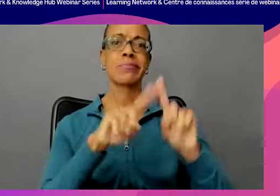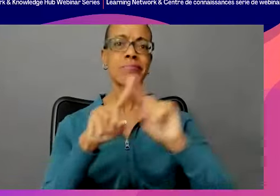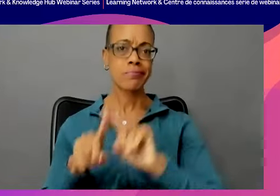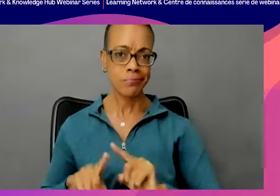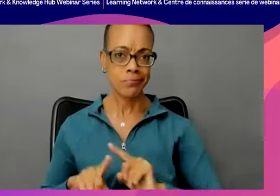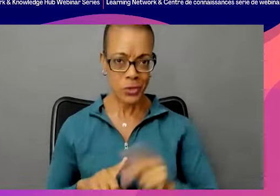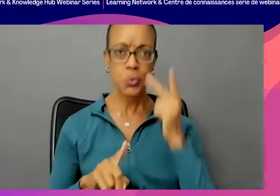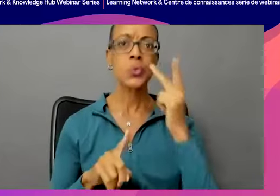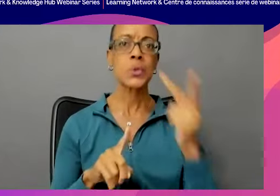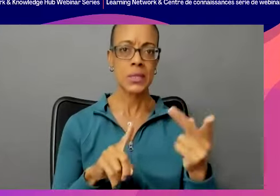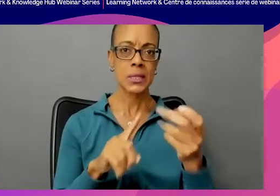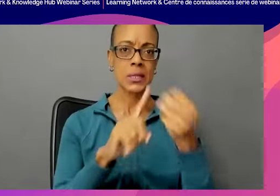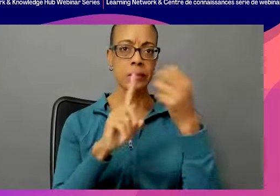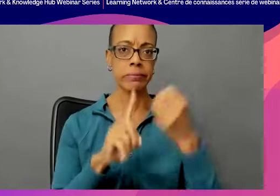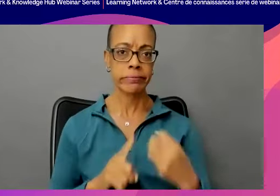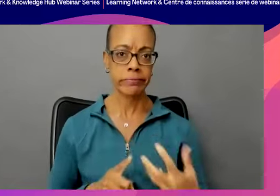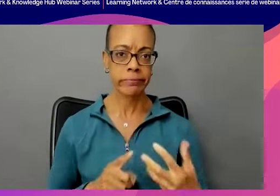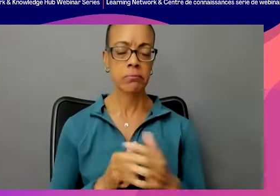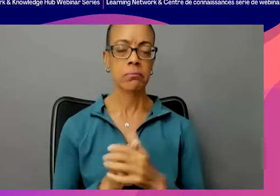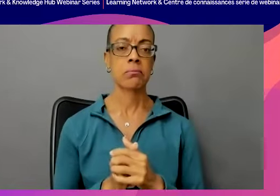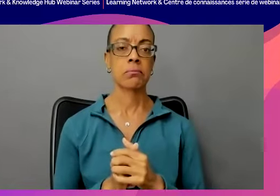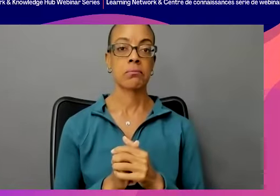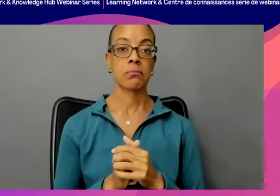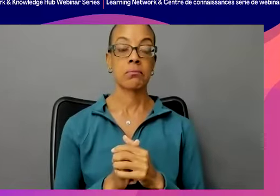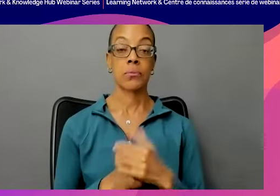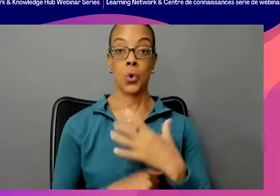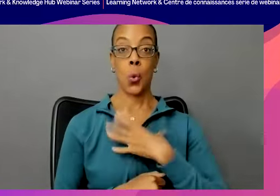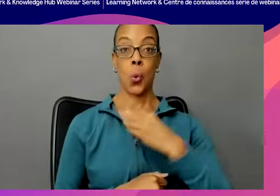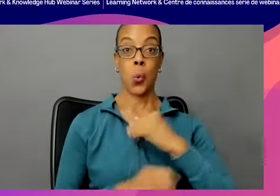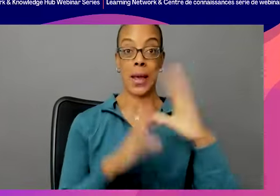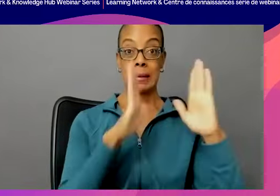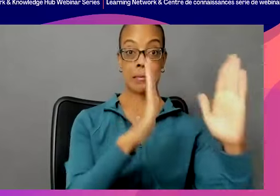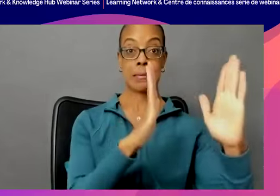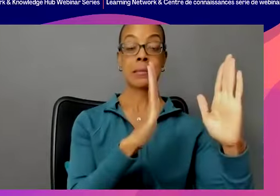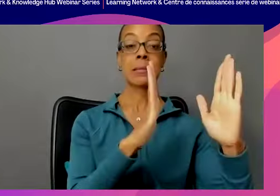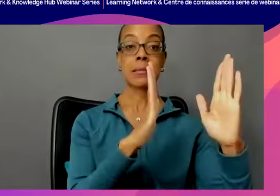wheel for. Is if you look into the white section, we have the